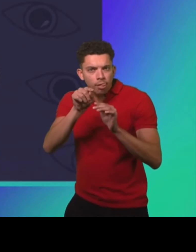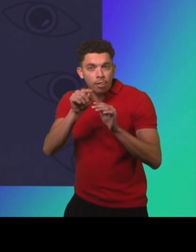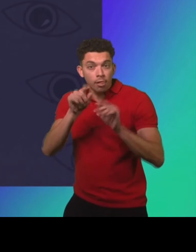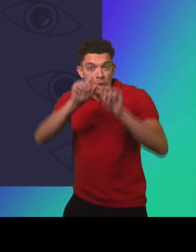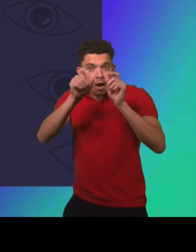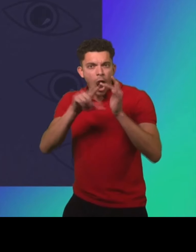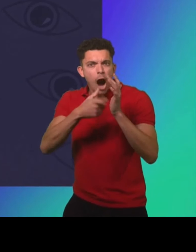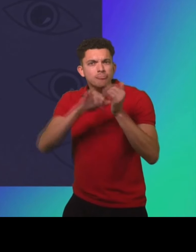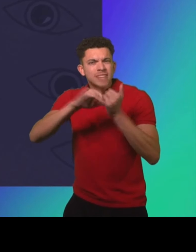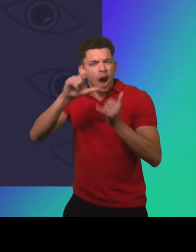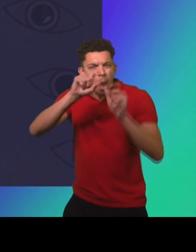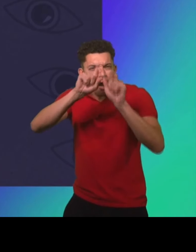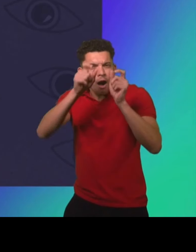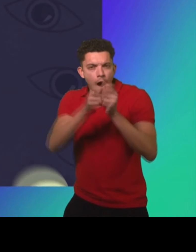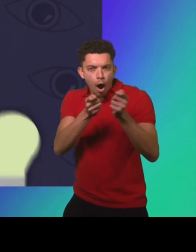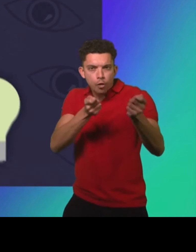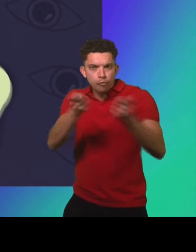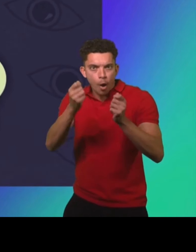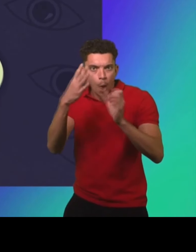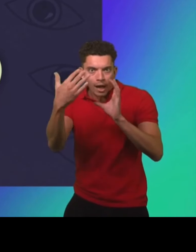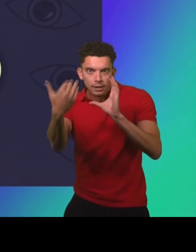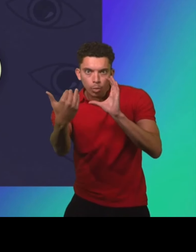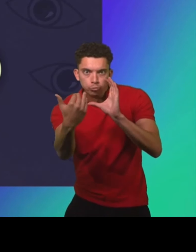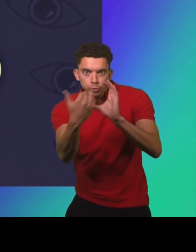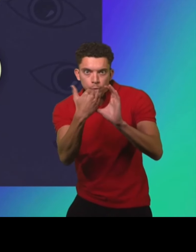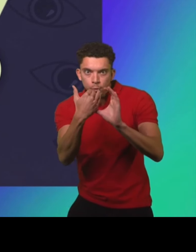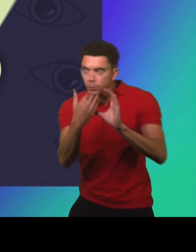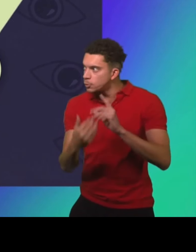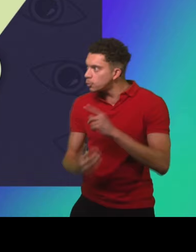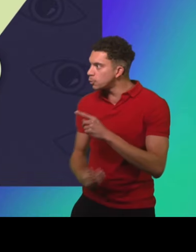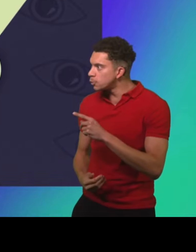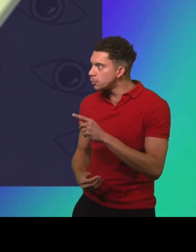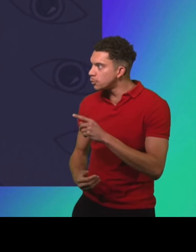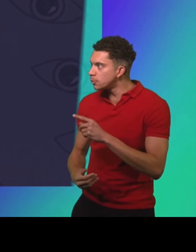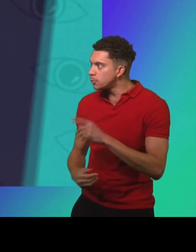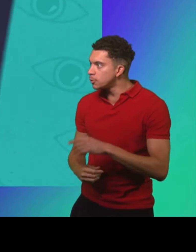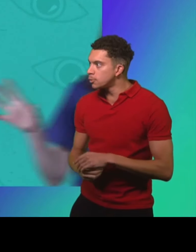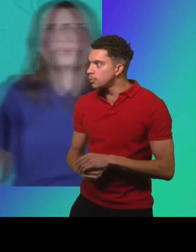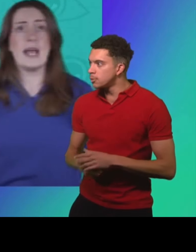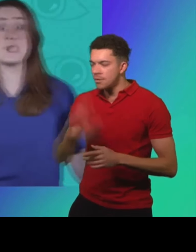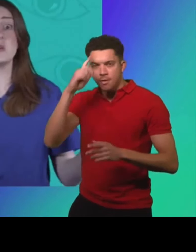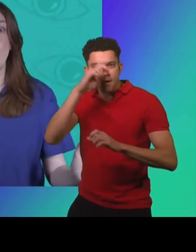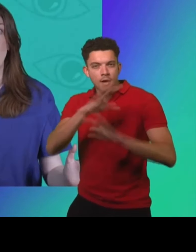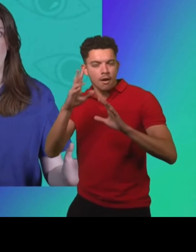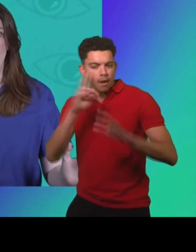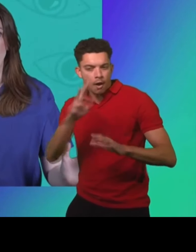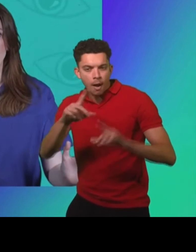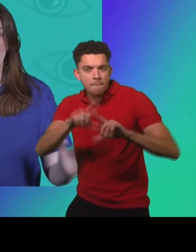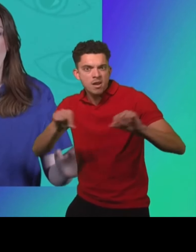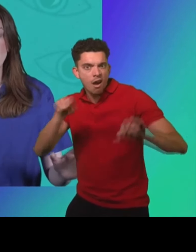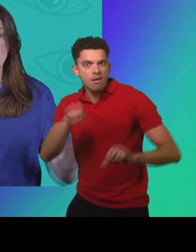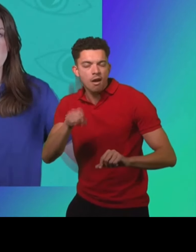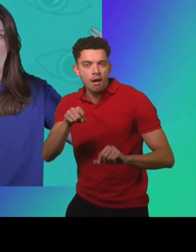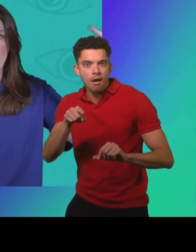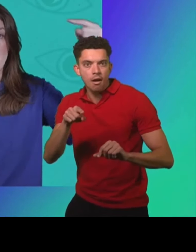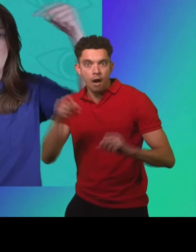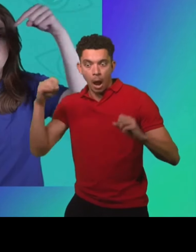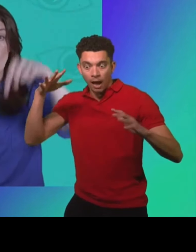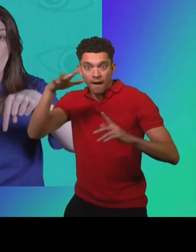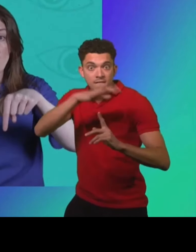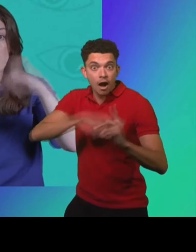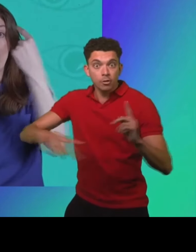coloured part of your eye and this controls how much light the pupil lets in. Say we are looking at a banana. Light from the